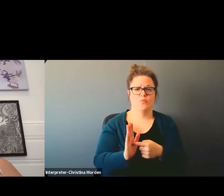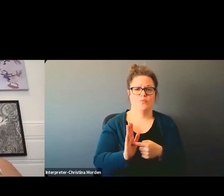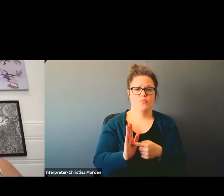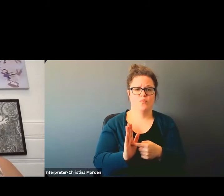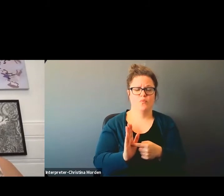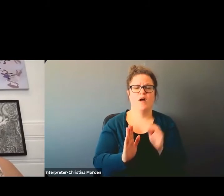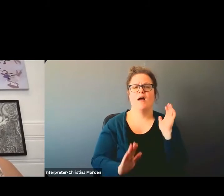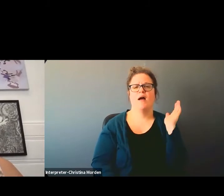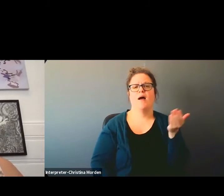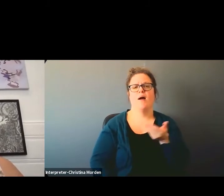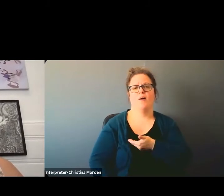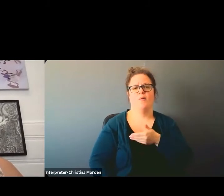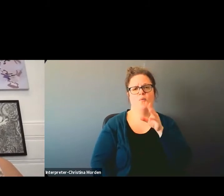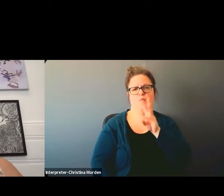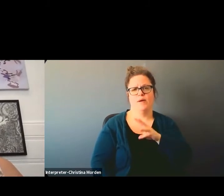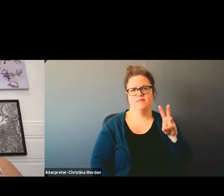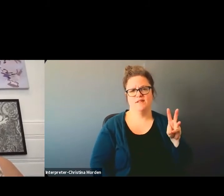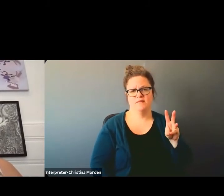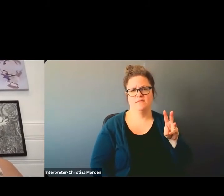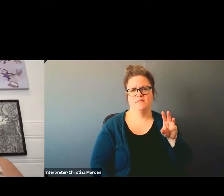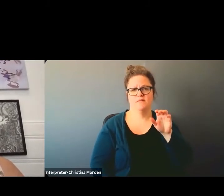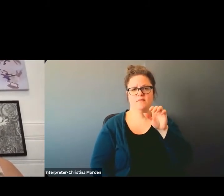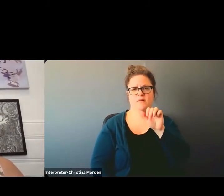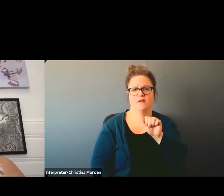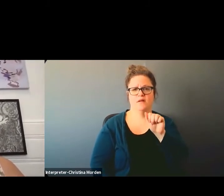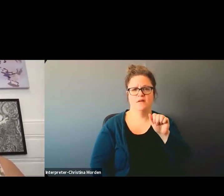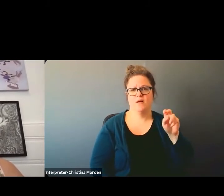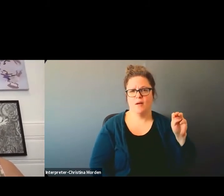our website just to make it